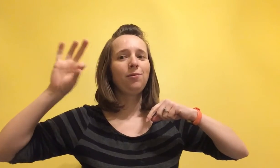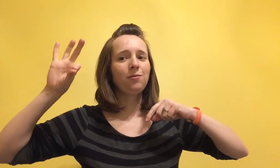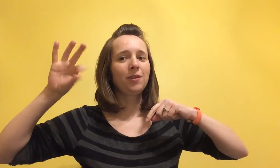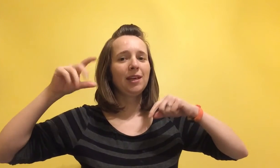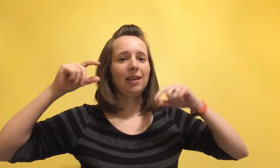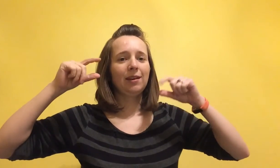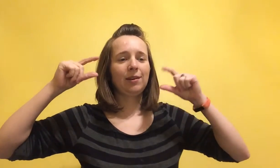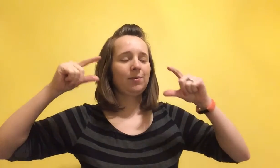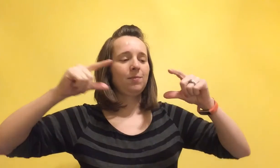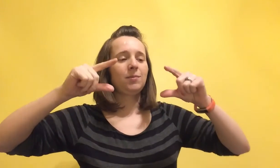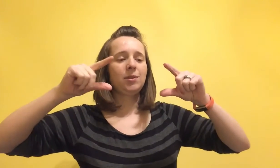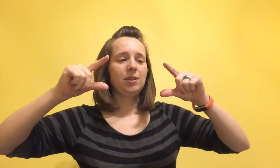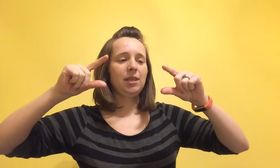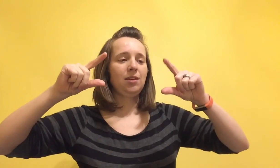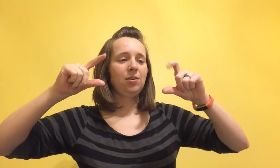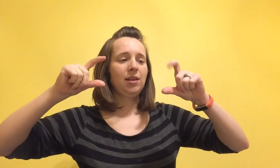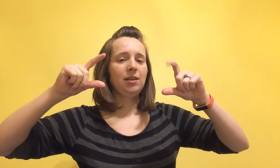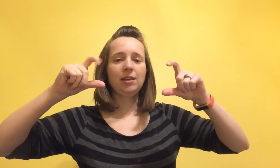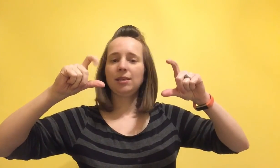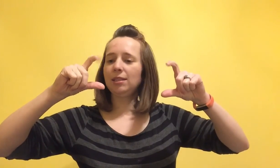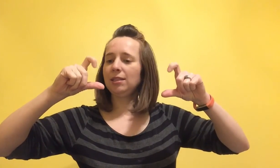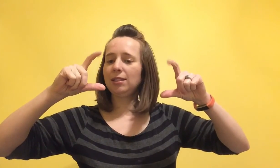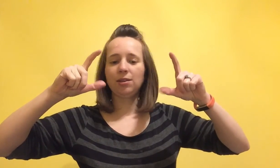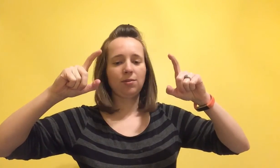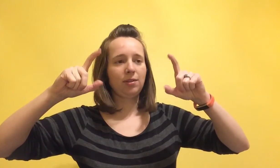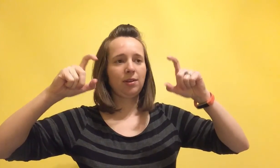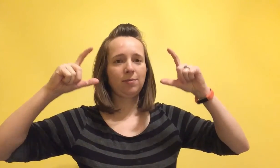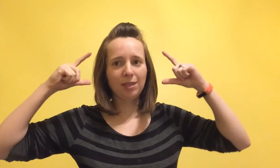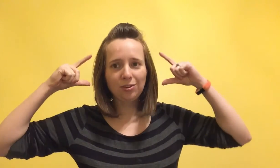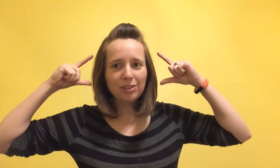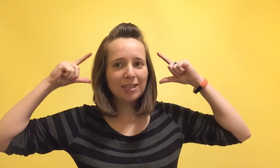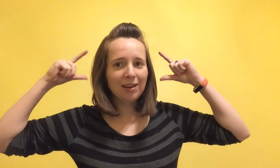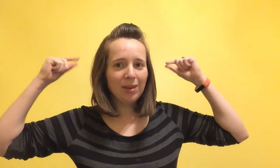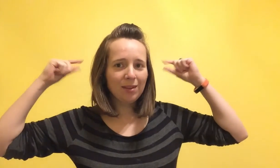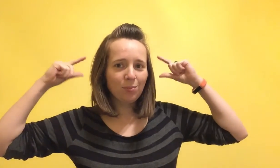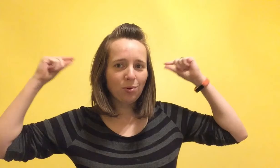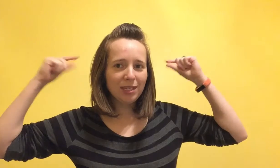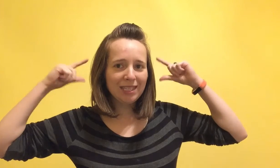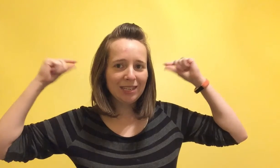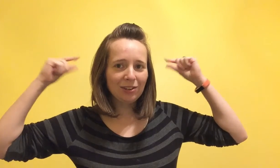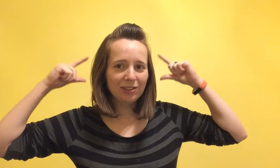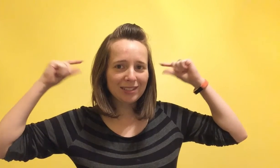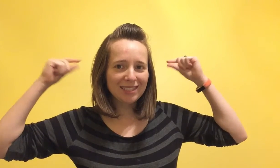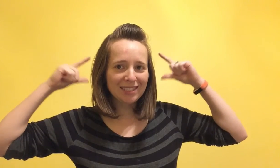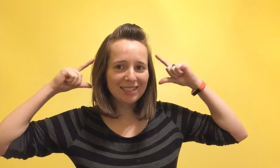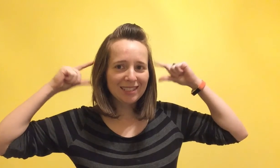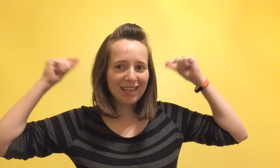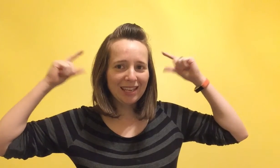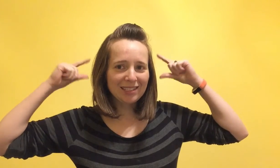elf. So you take your indexes and your thumbs and you're just kind of making pointy ears. So